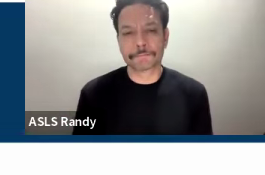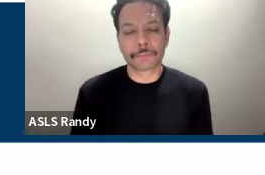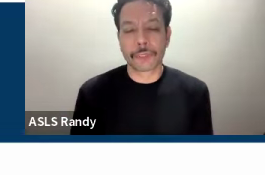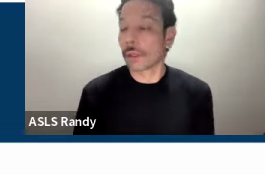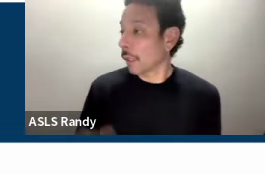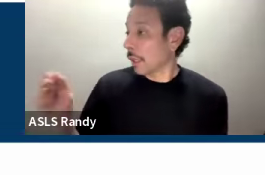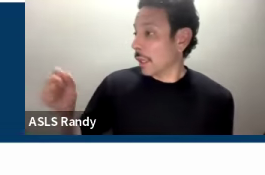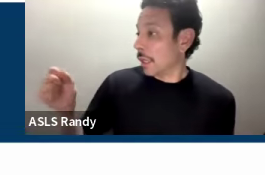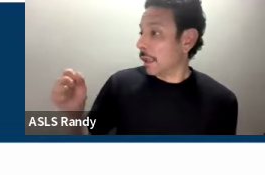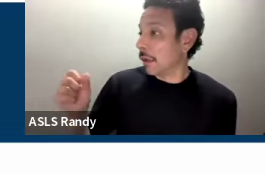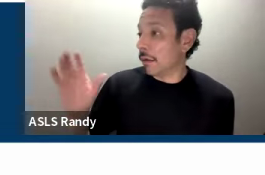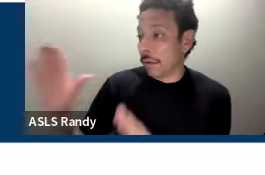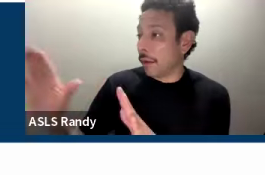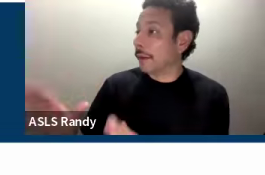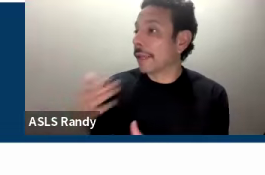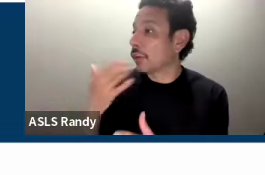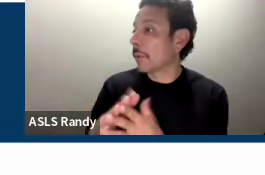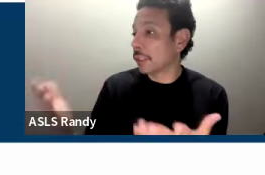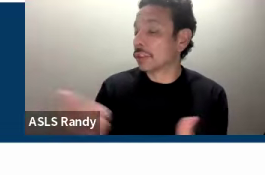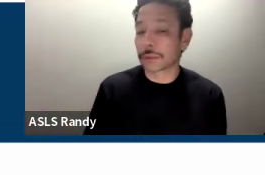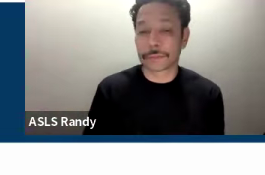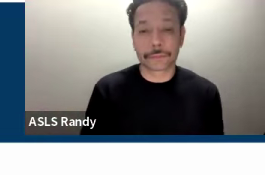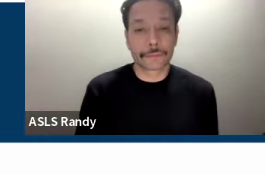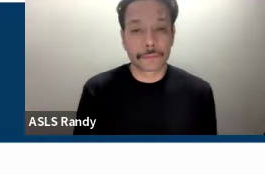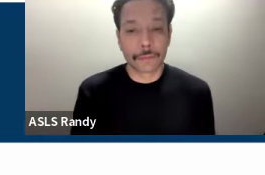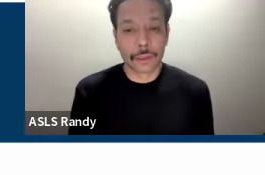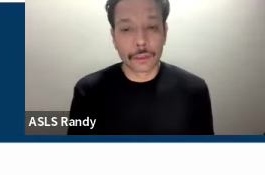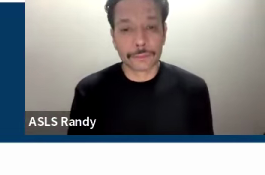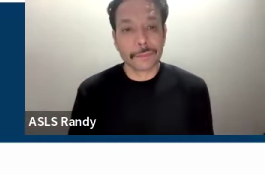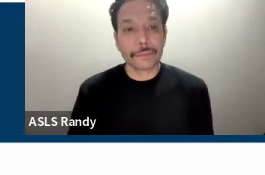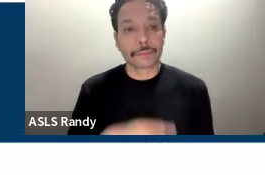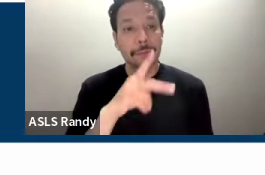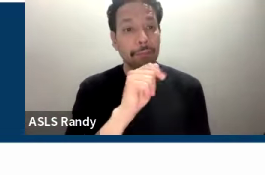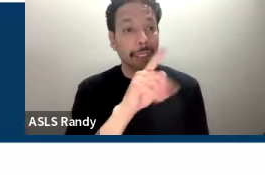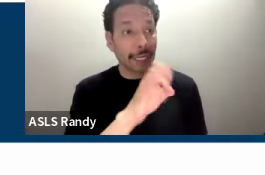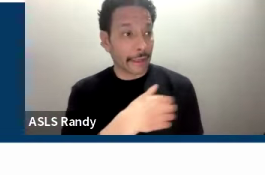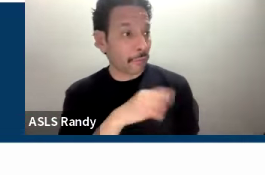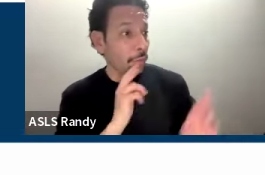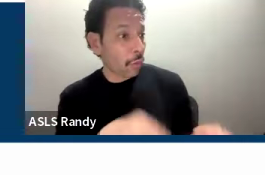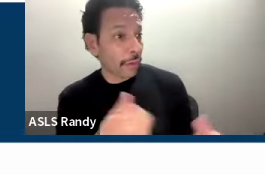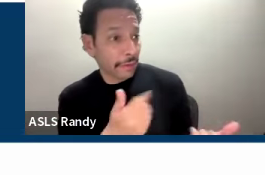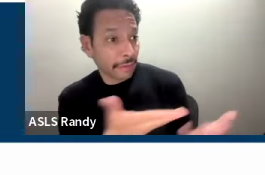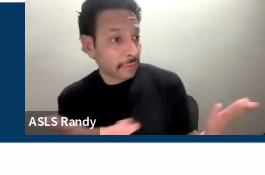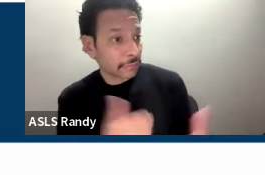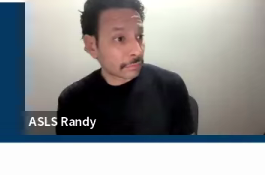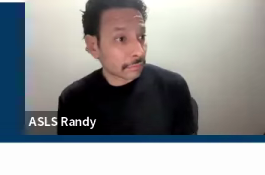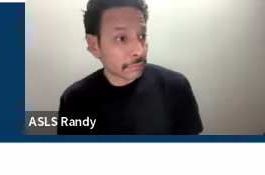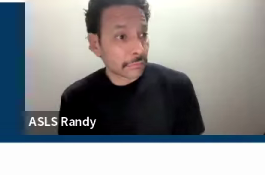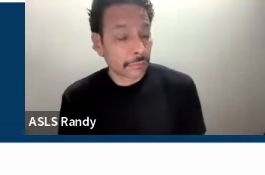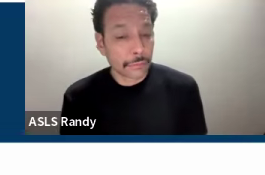Oh, yeah. Awesome. Thank you so much. Okay. And then, Kate, do you have a report, anything to report?